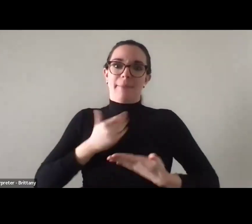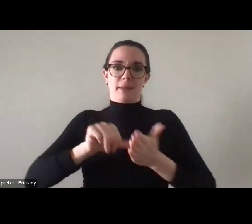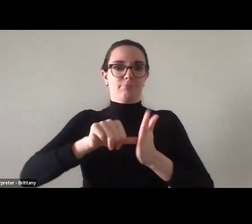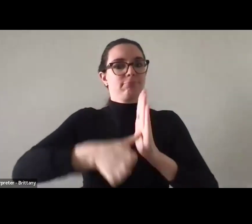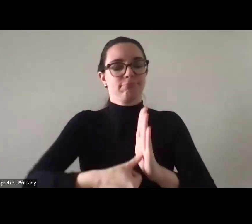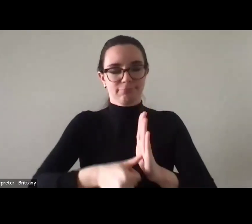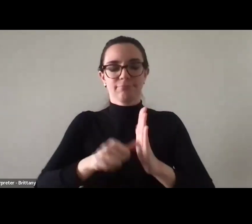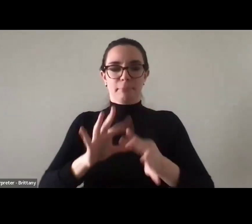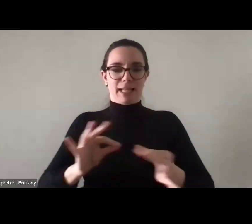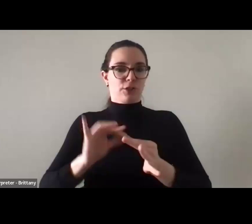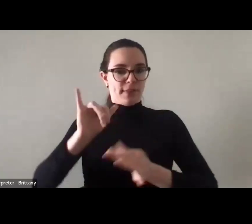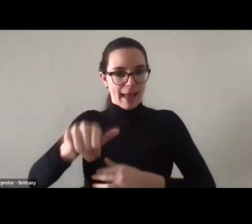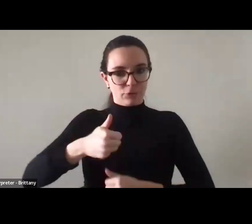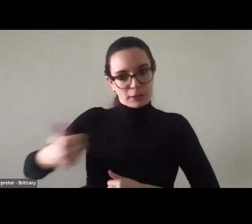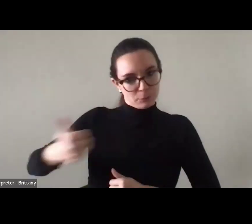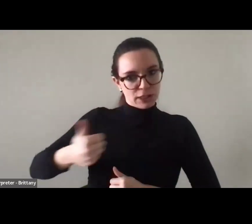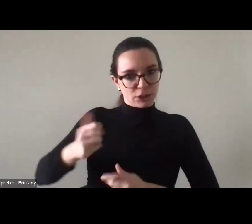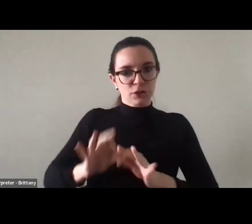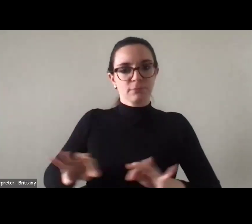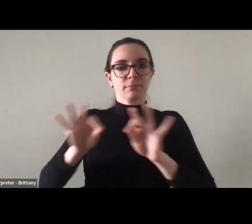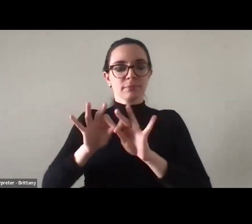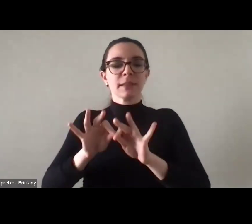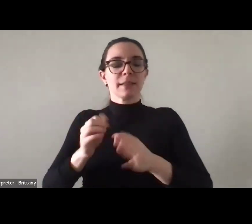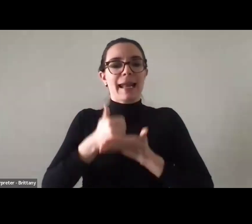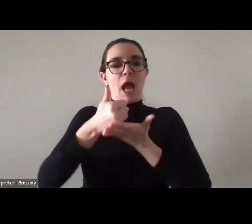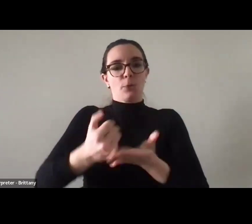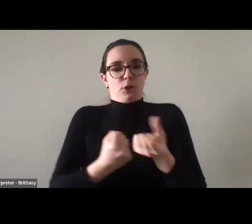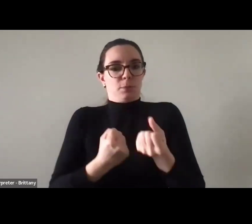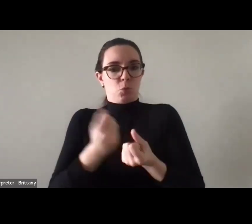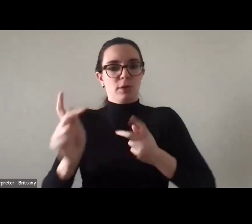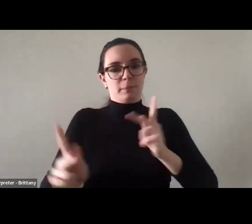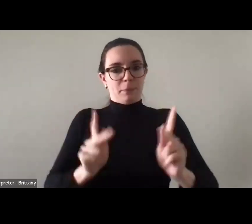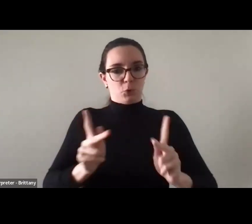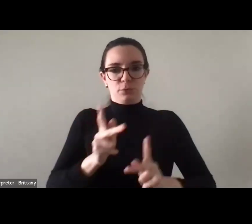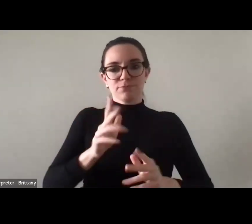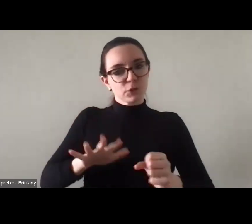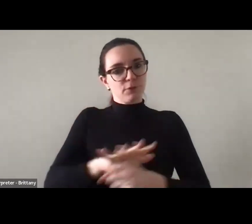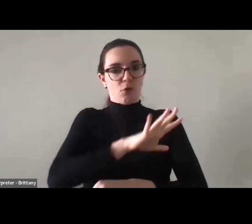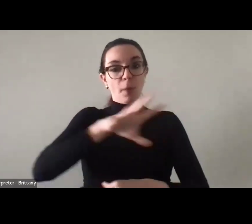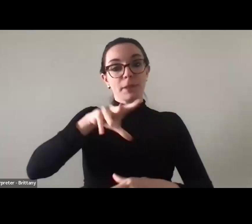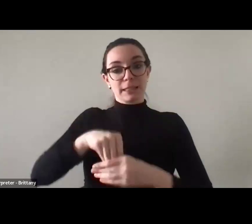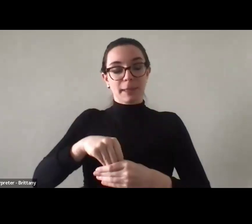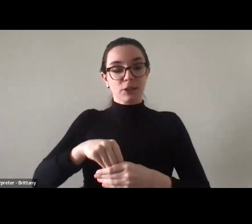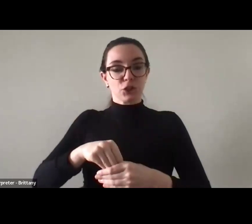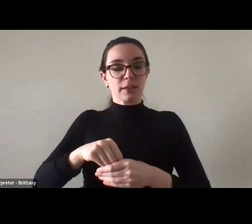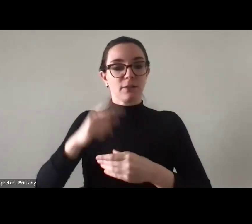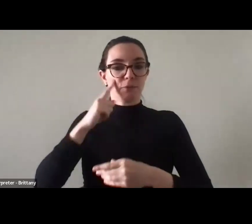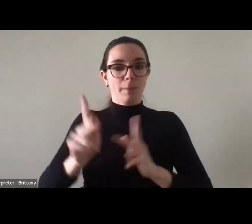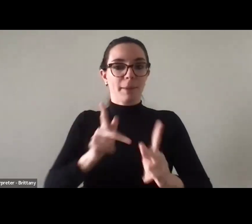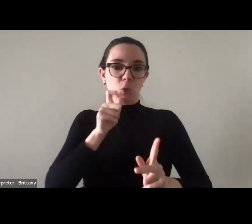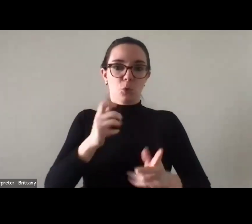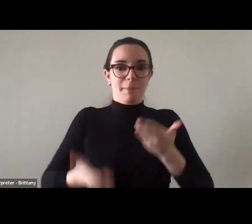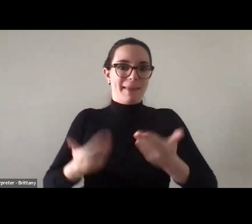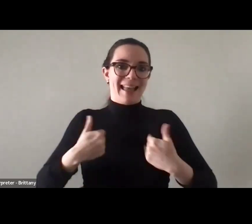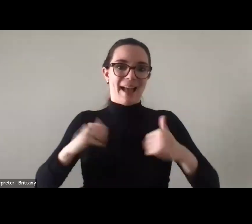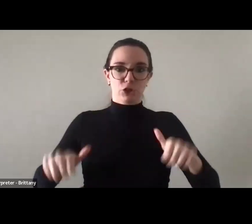related supports that help ensure full participation by folks who, may have challenges in that space. And